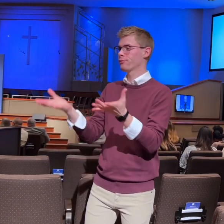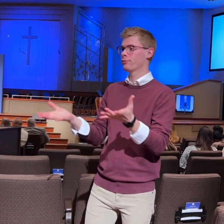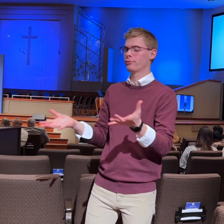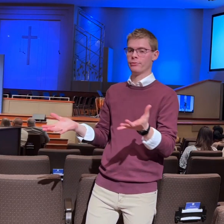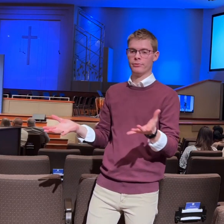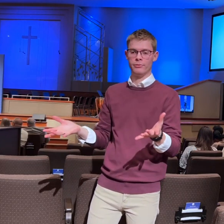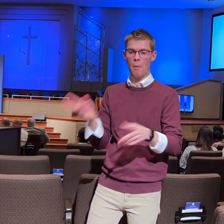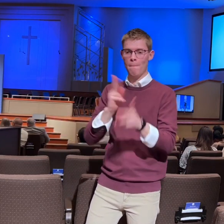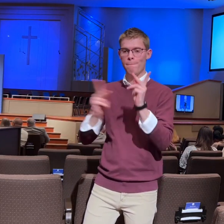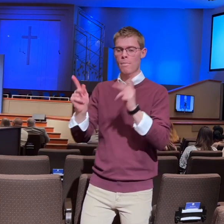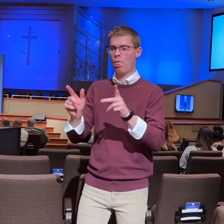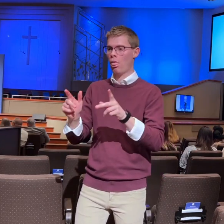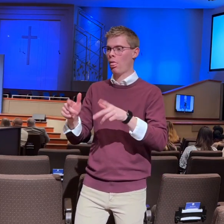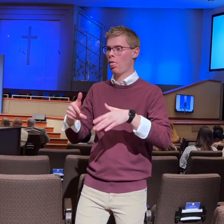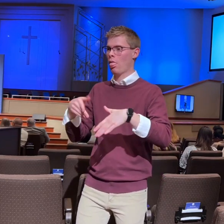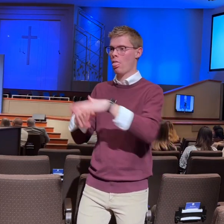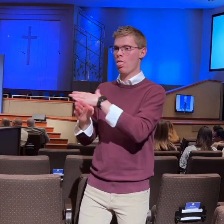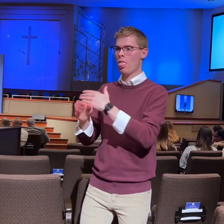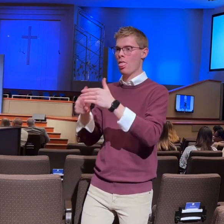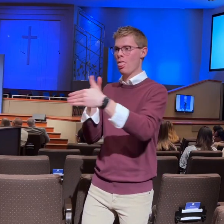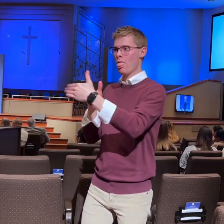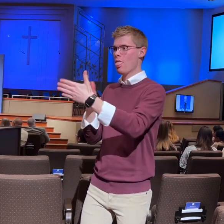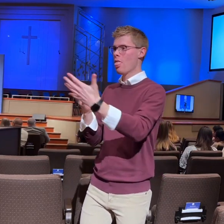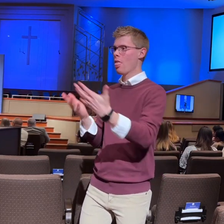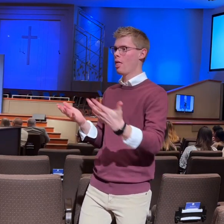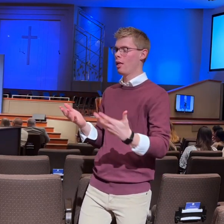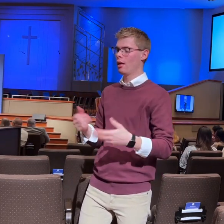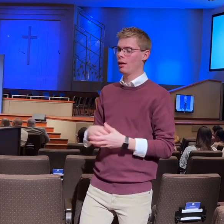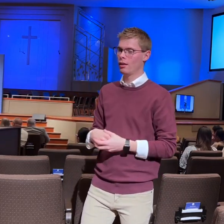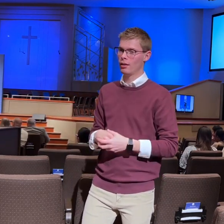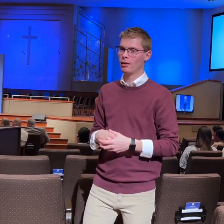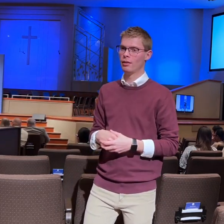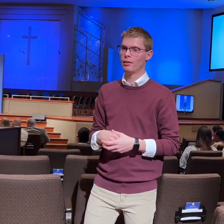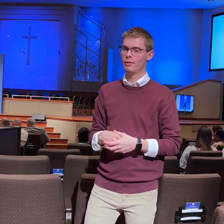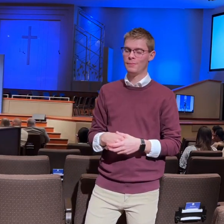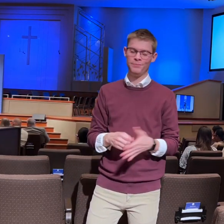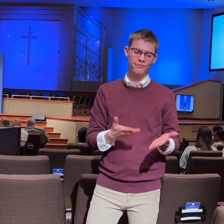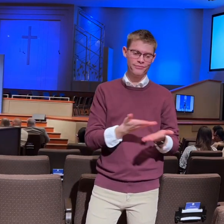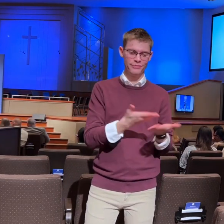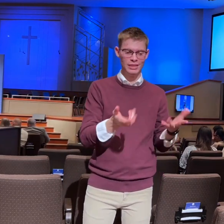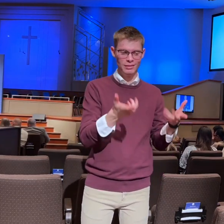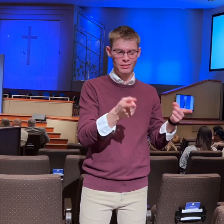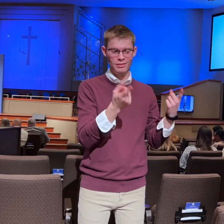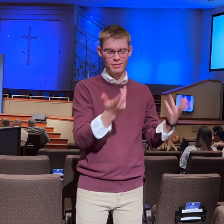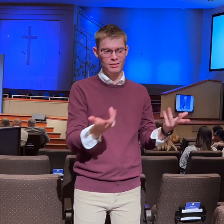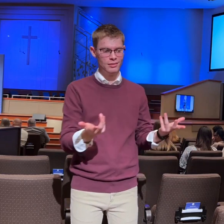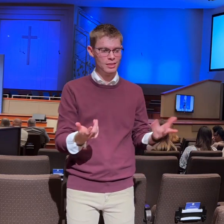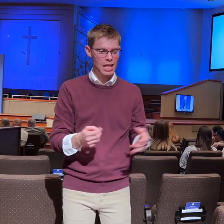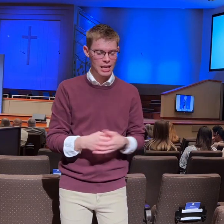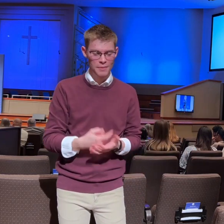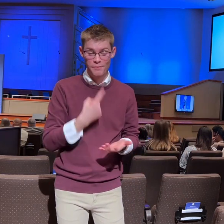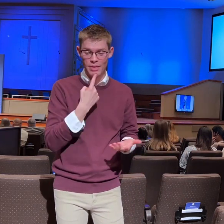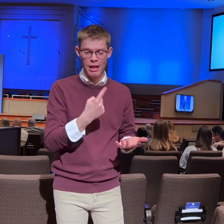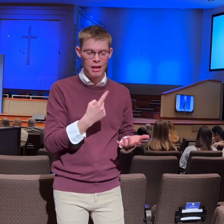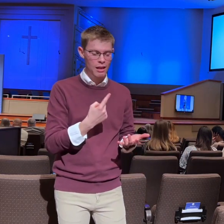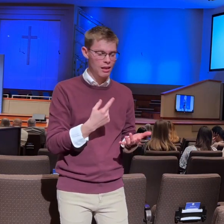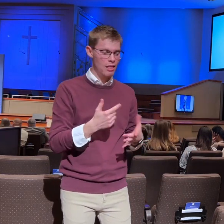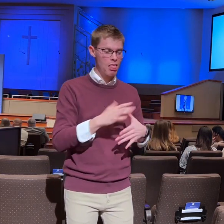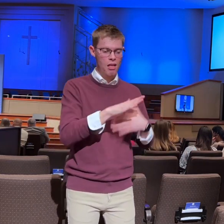checking to see where you are theologically there for a minute, okay? But this is what was going on. They imposed dietary restrictions.